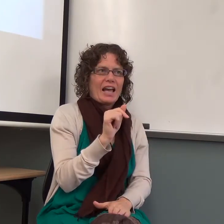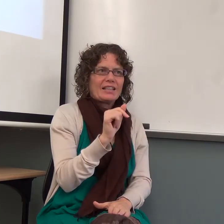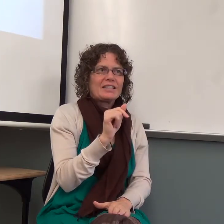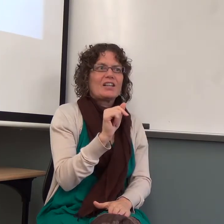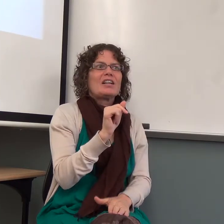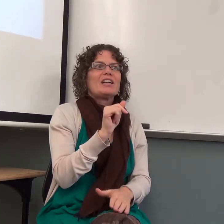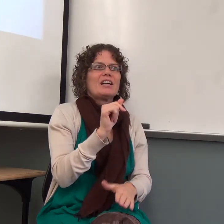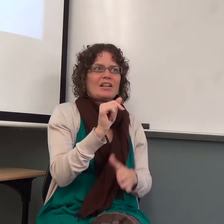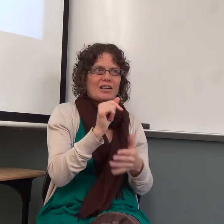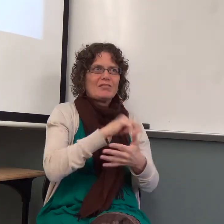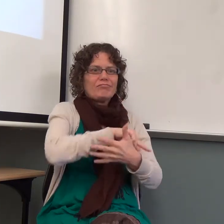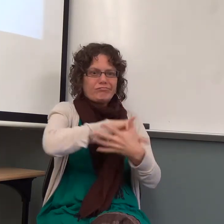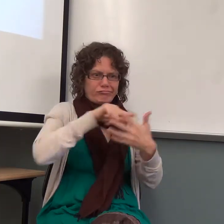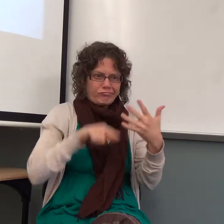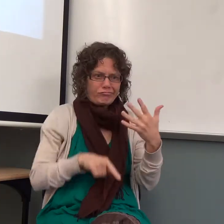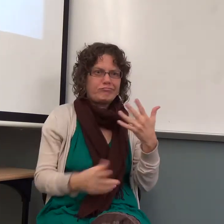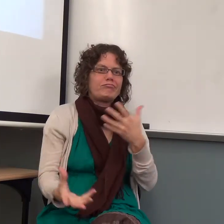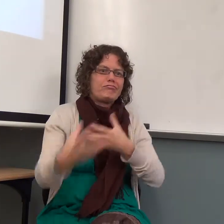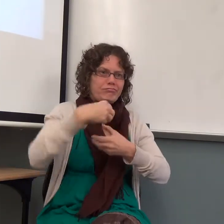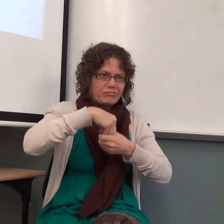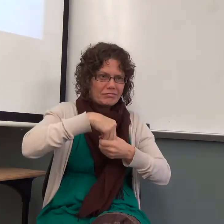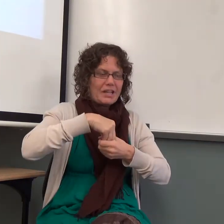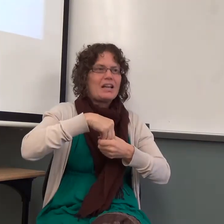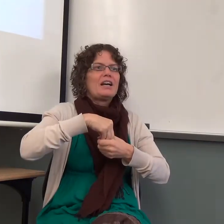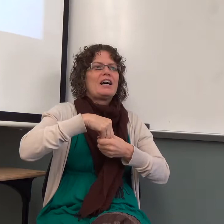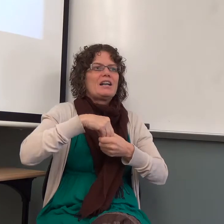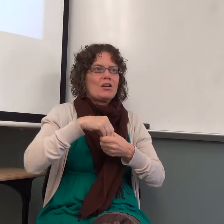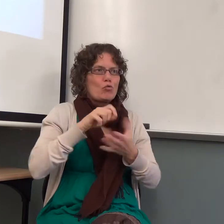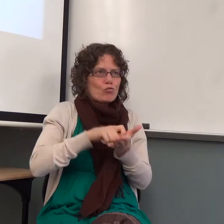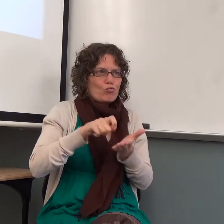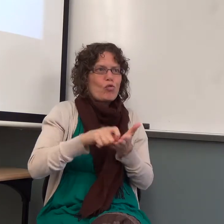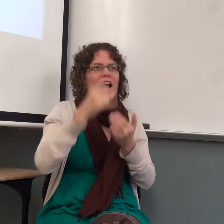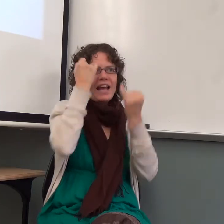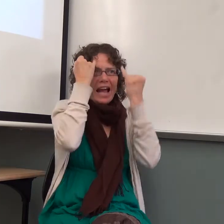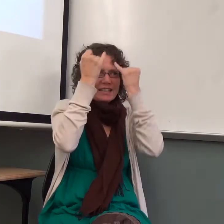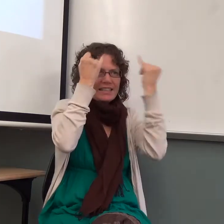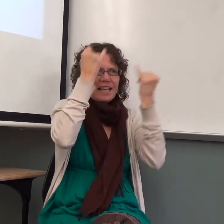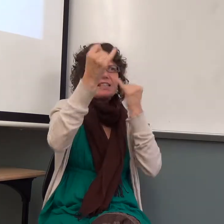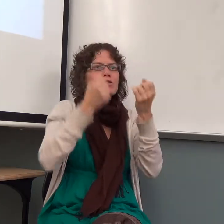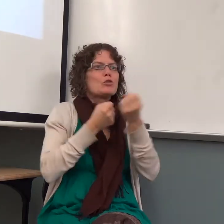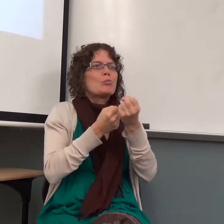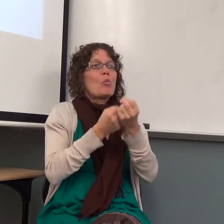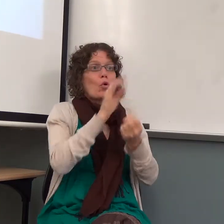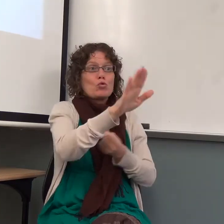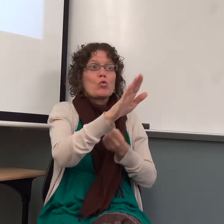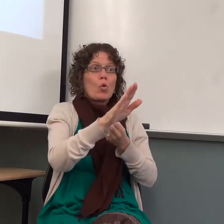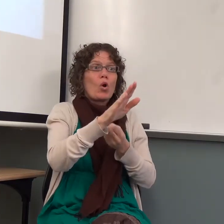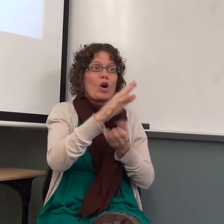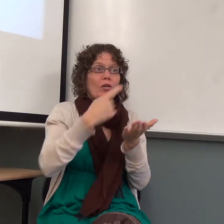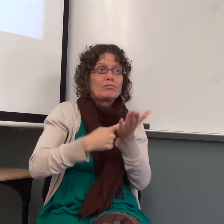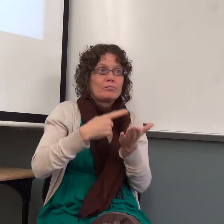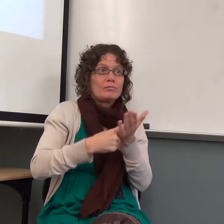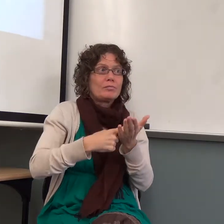to formulate ideas that support what your argument might be. Very well done. Good job. It sounds like a hypothesis. You're getting